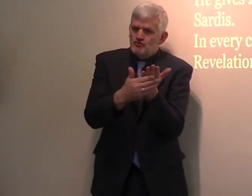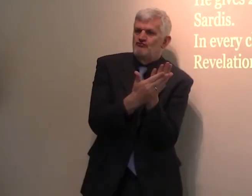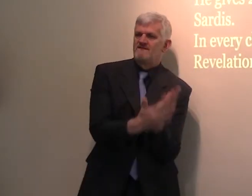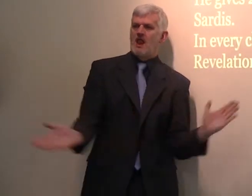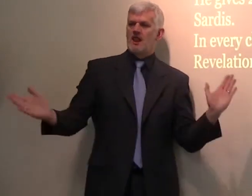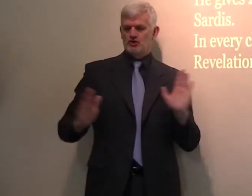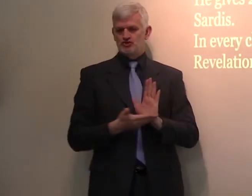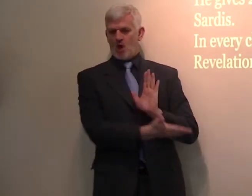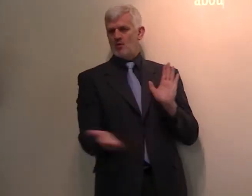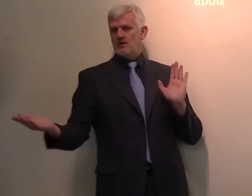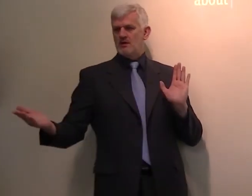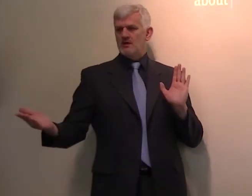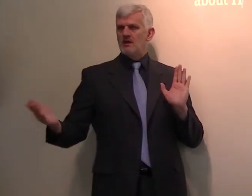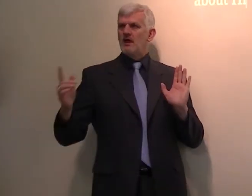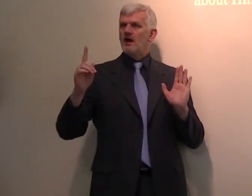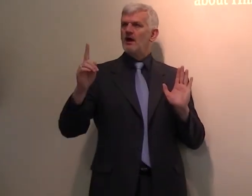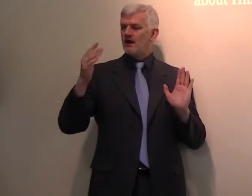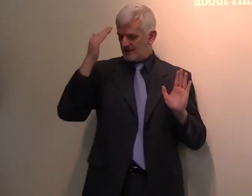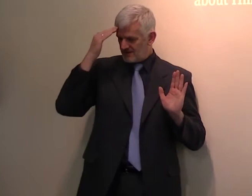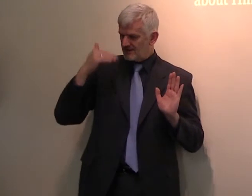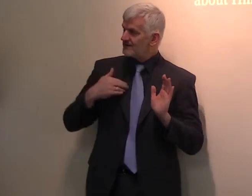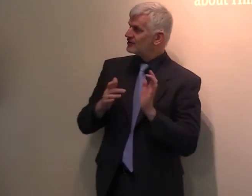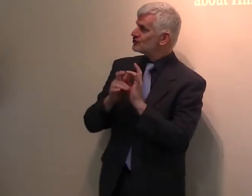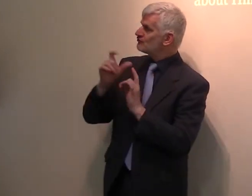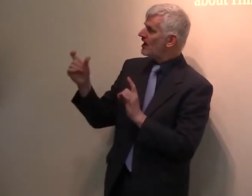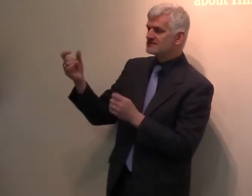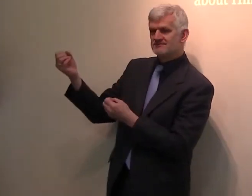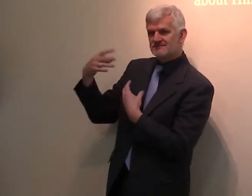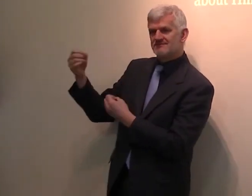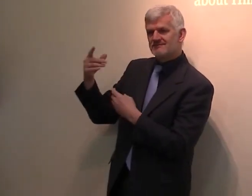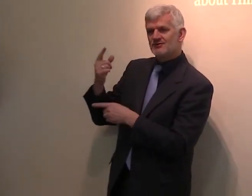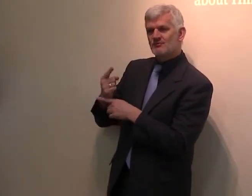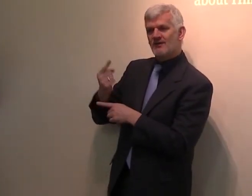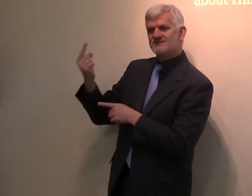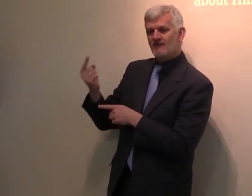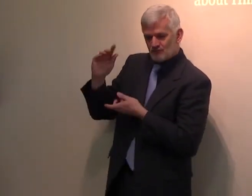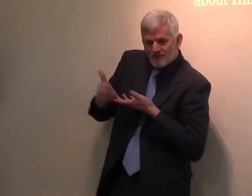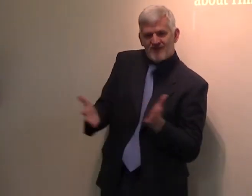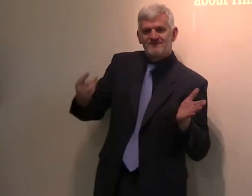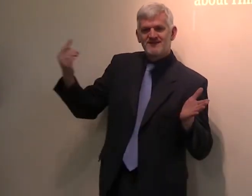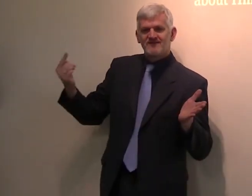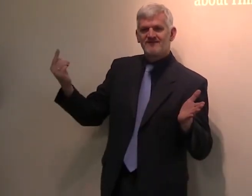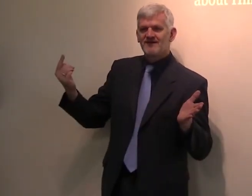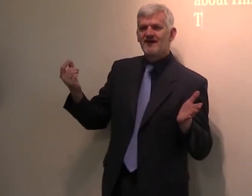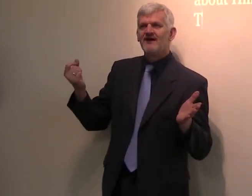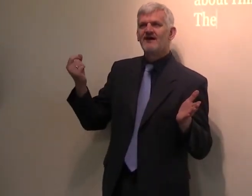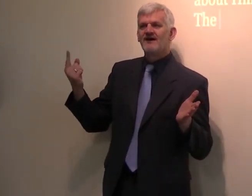that wonderful? According to our needs, and this is why, if I could put it this way, the Lord is